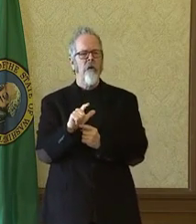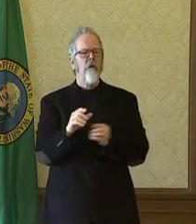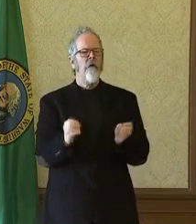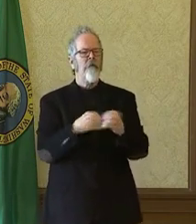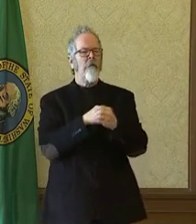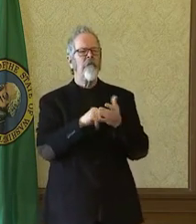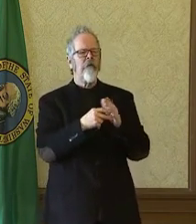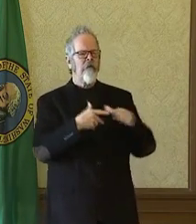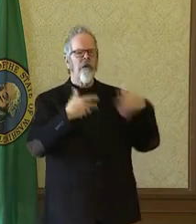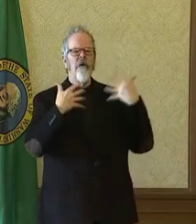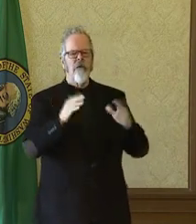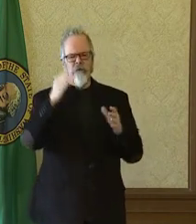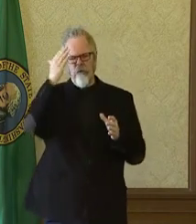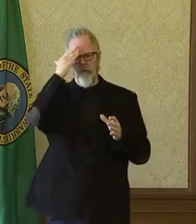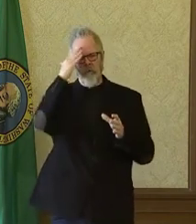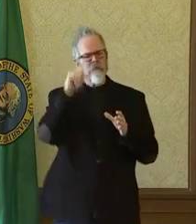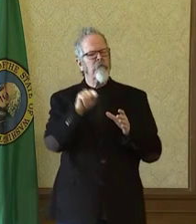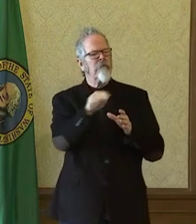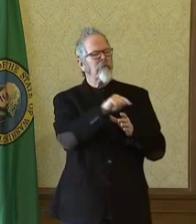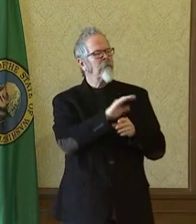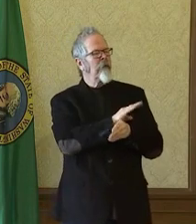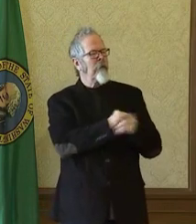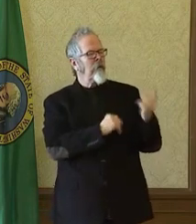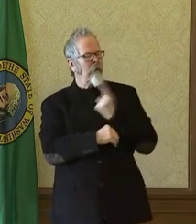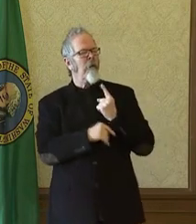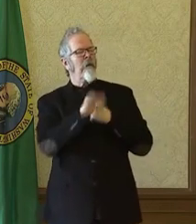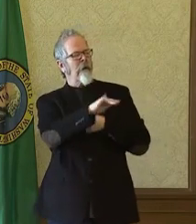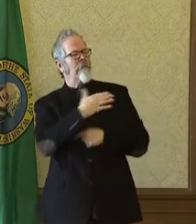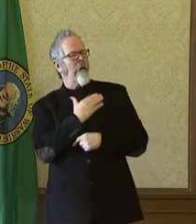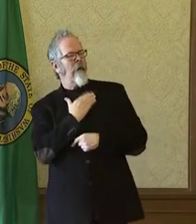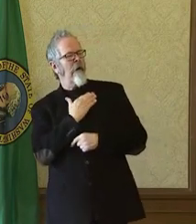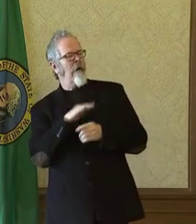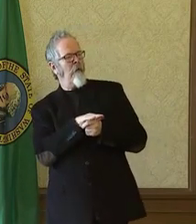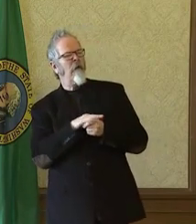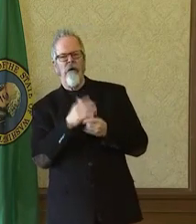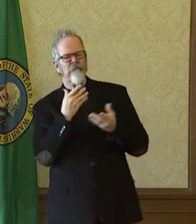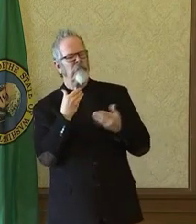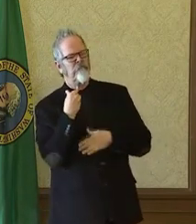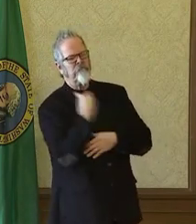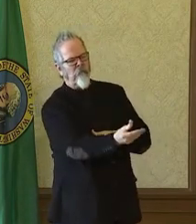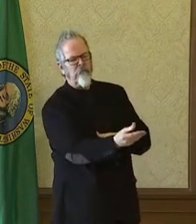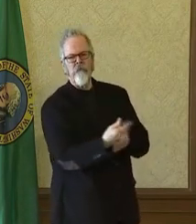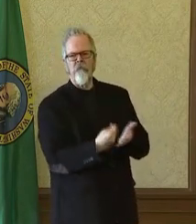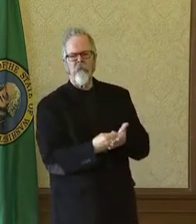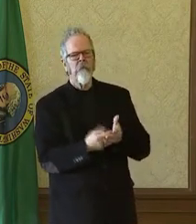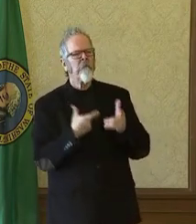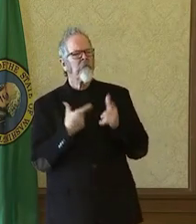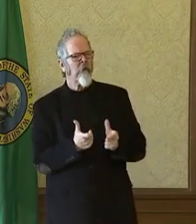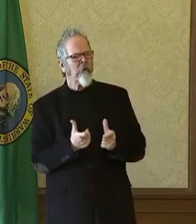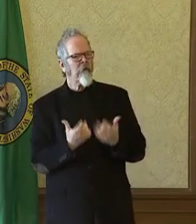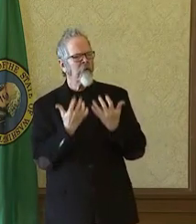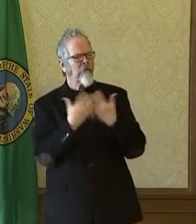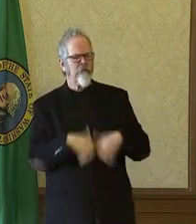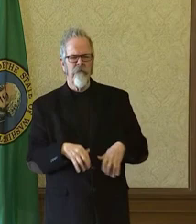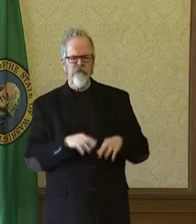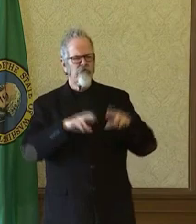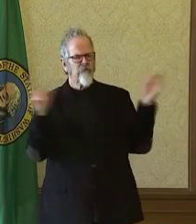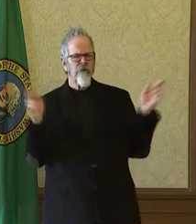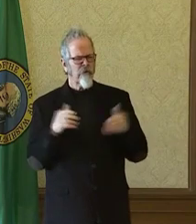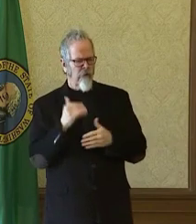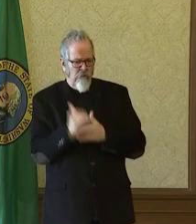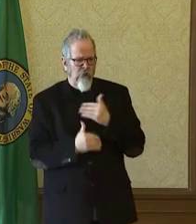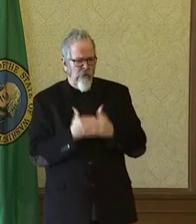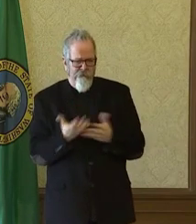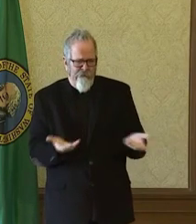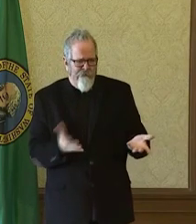contracts with those ADO organizations and hope to move through that process very quickly for these, as